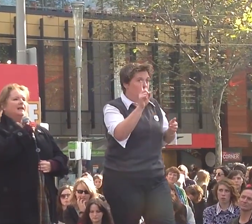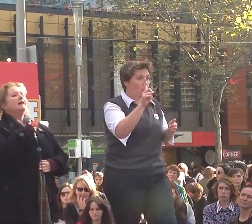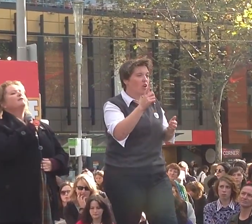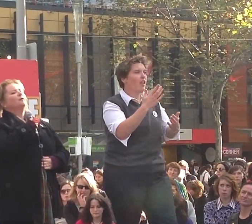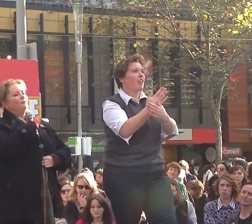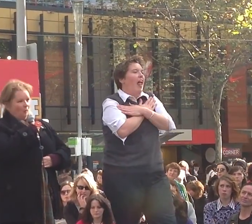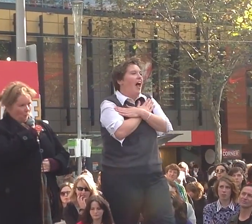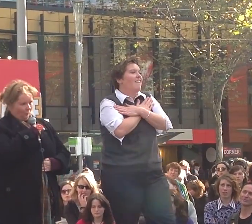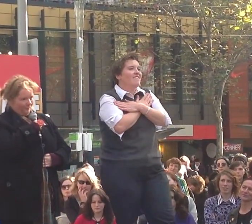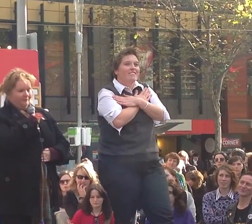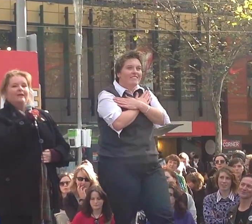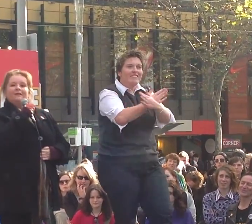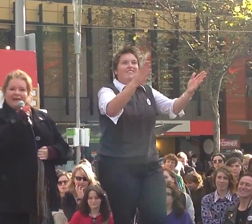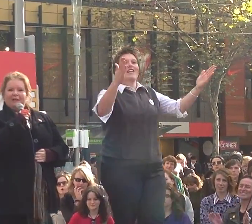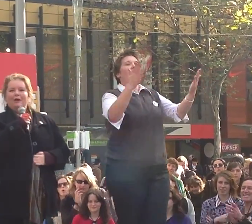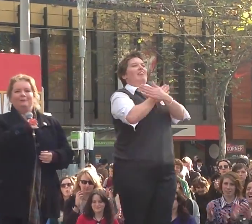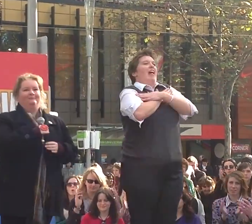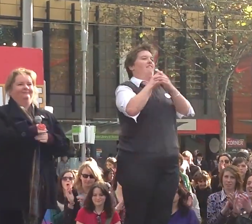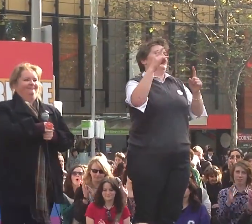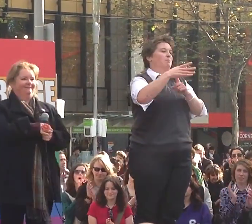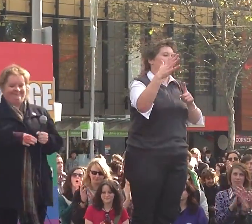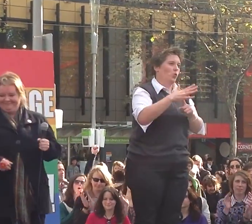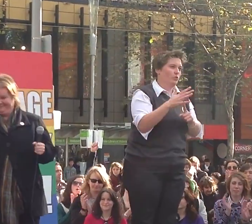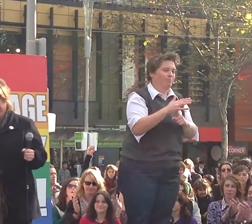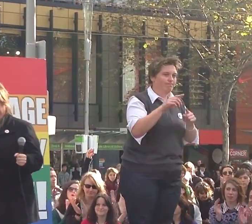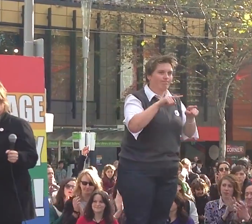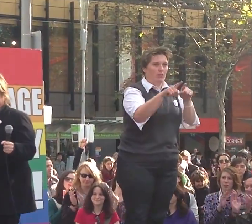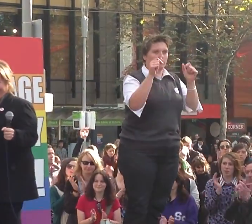let love rule. Thank